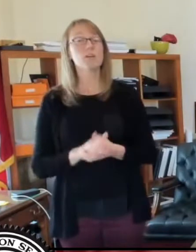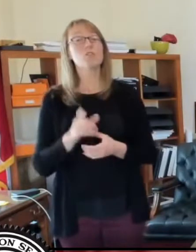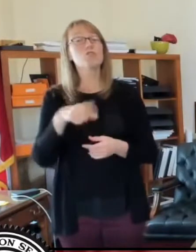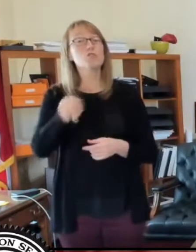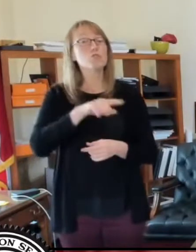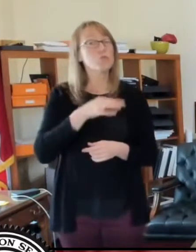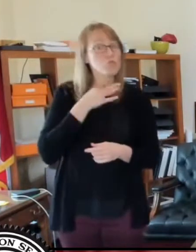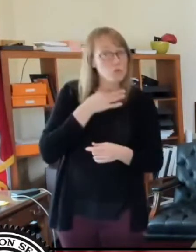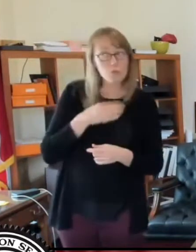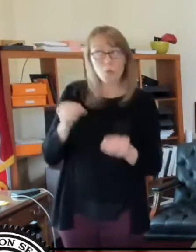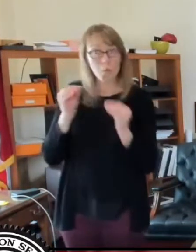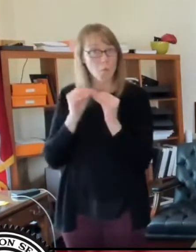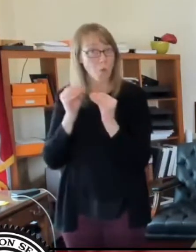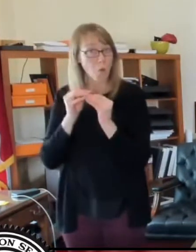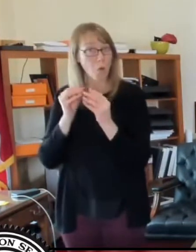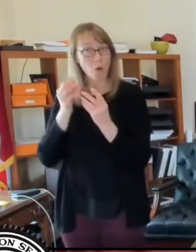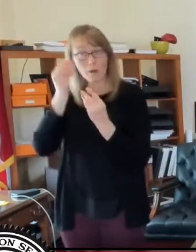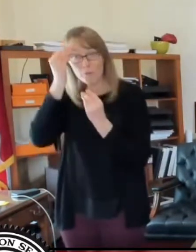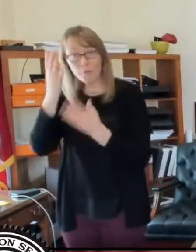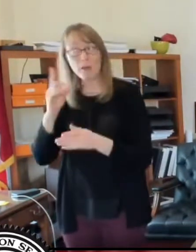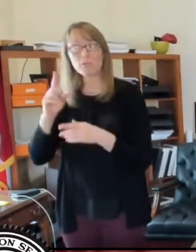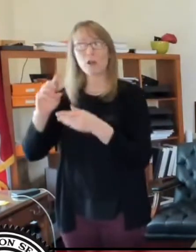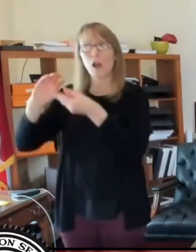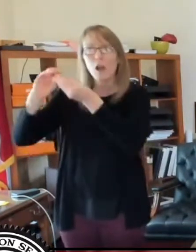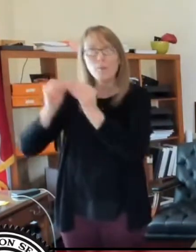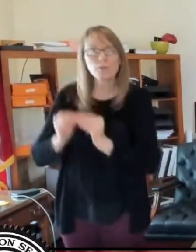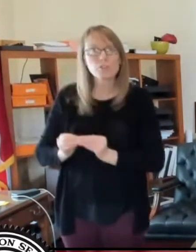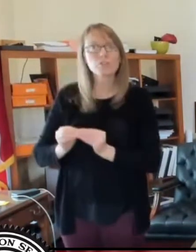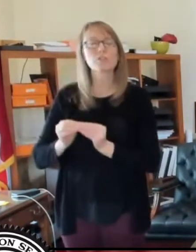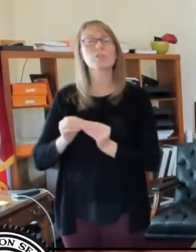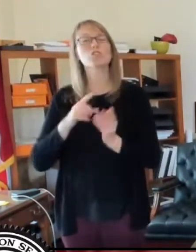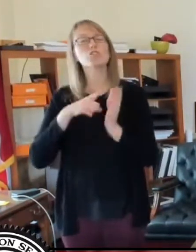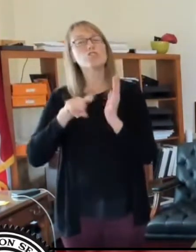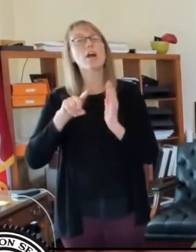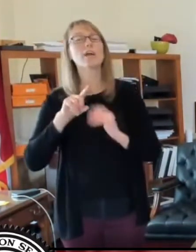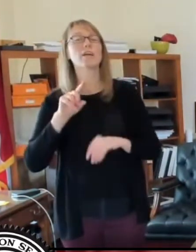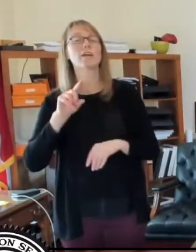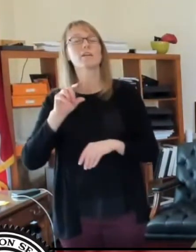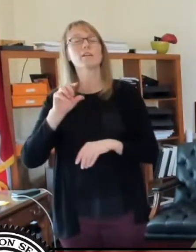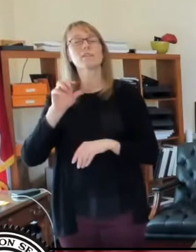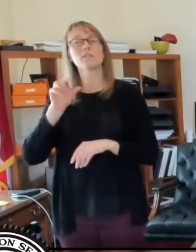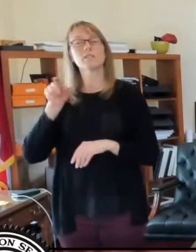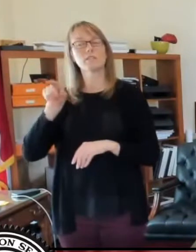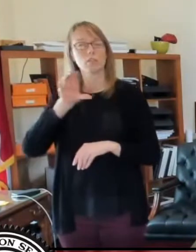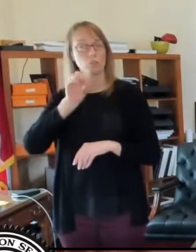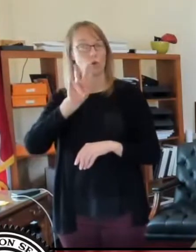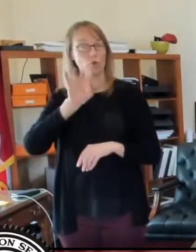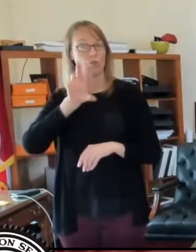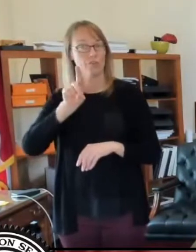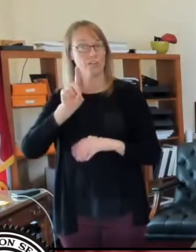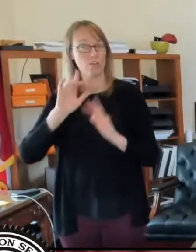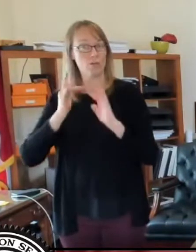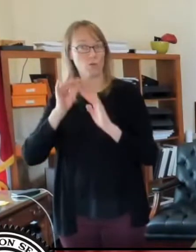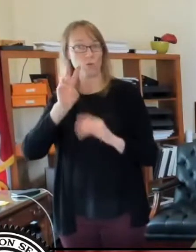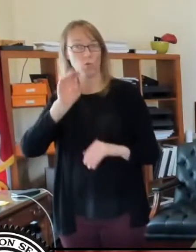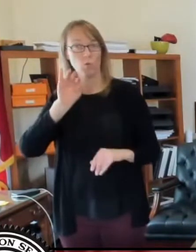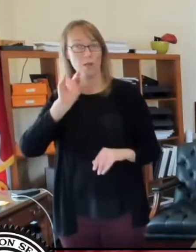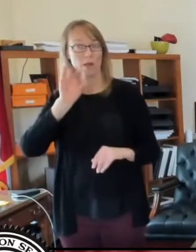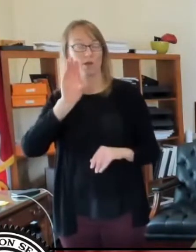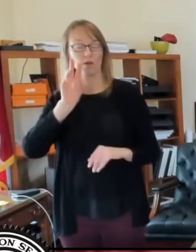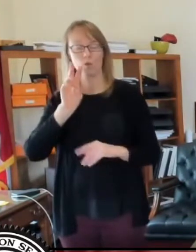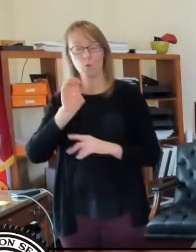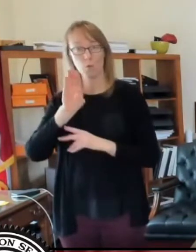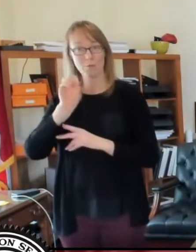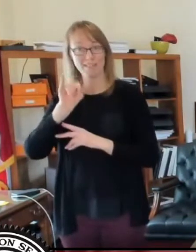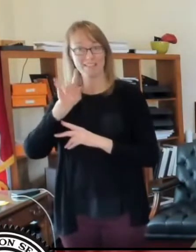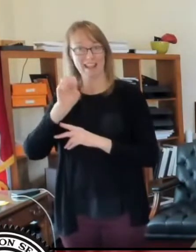take a look at the city's new COVID website. It's the same website, but there's just information presented in a slightly